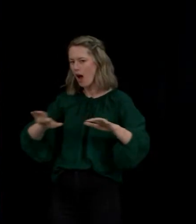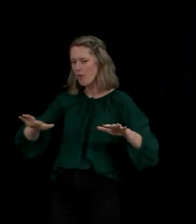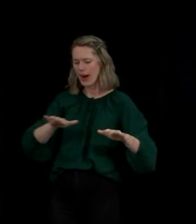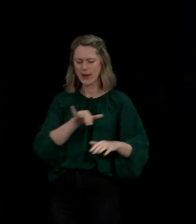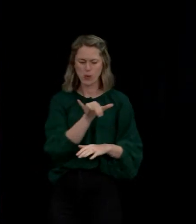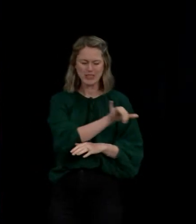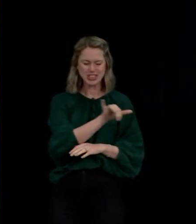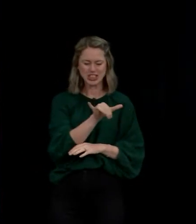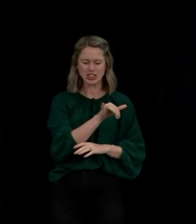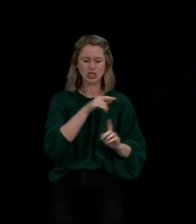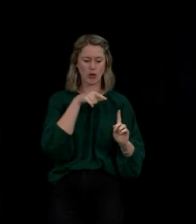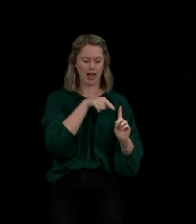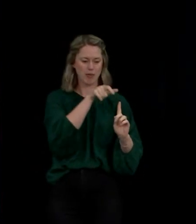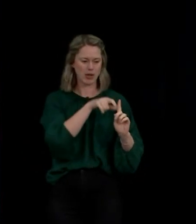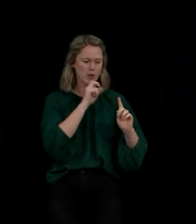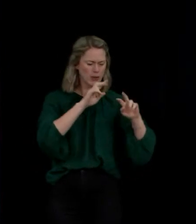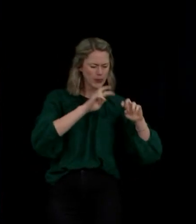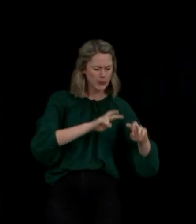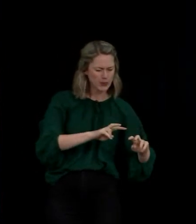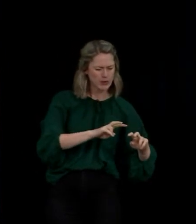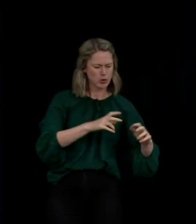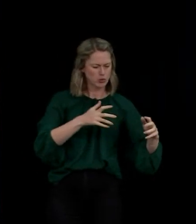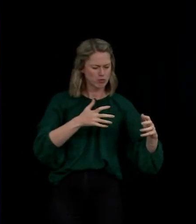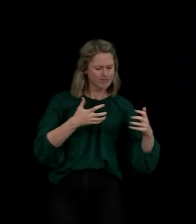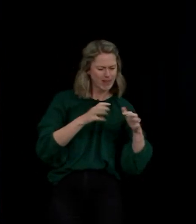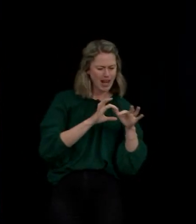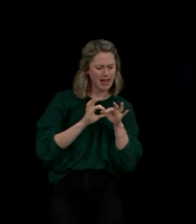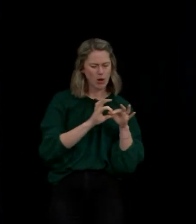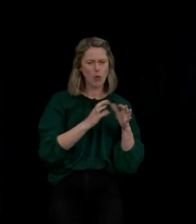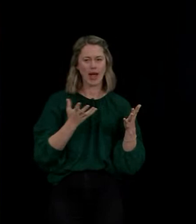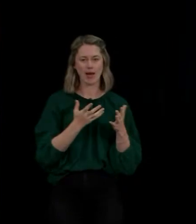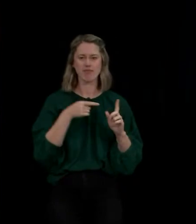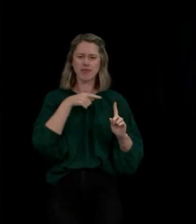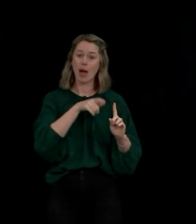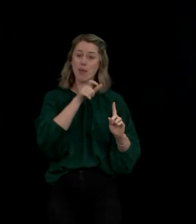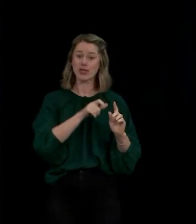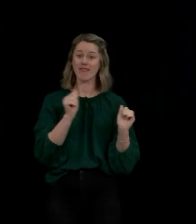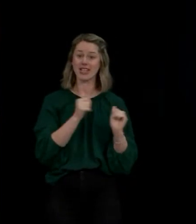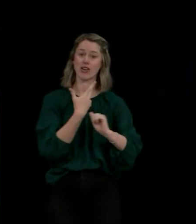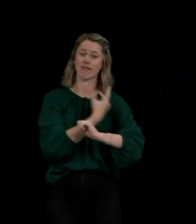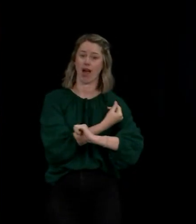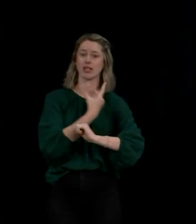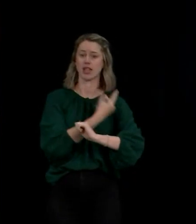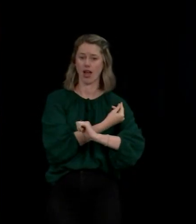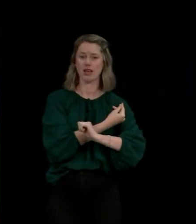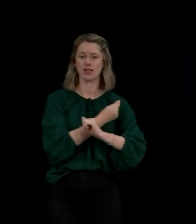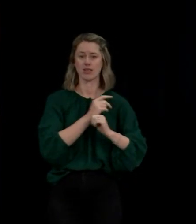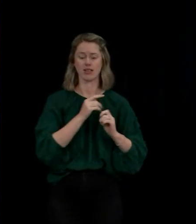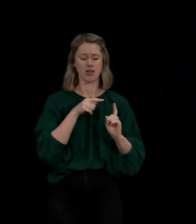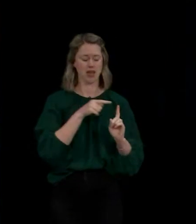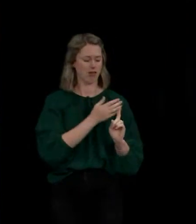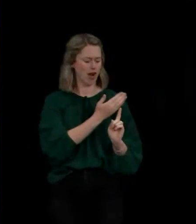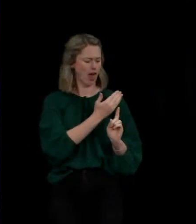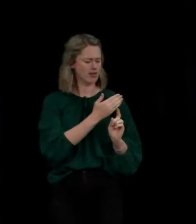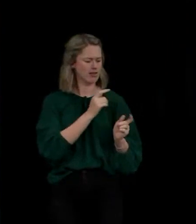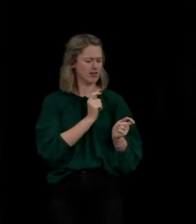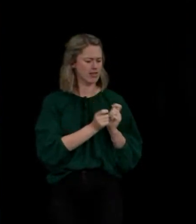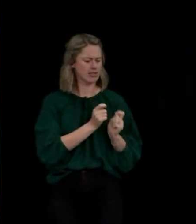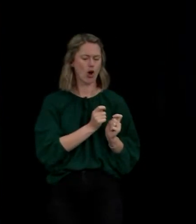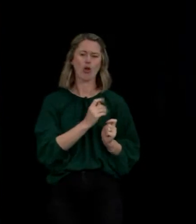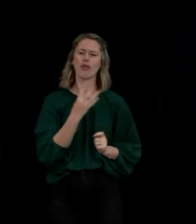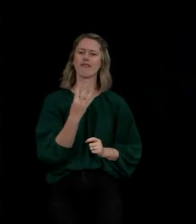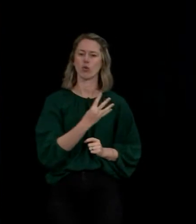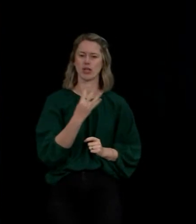sequencing is being done to help shed light on this. The worker is, of course, fully vaccinated and was last tested on